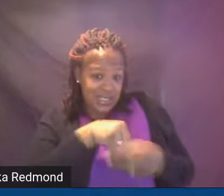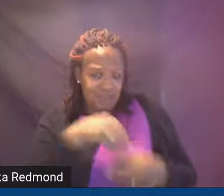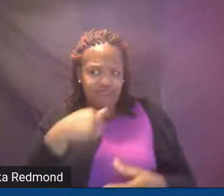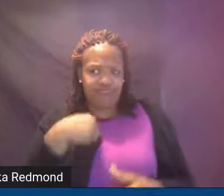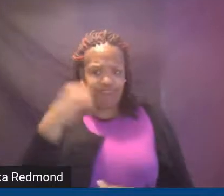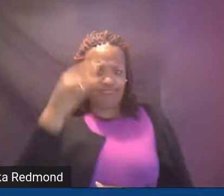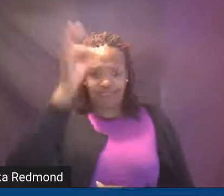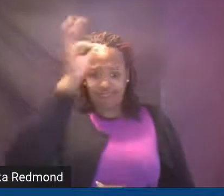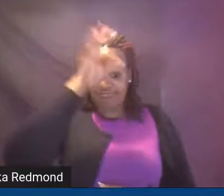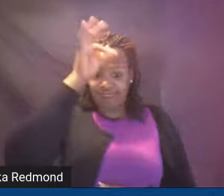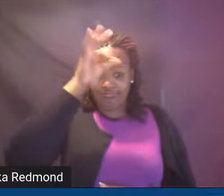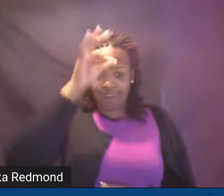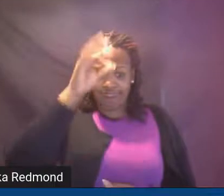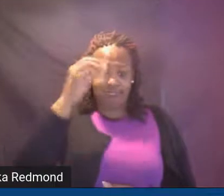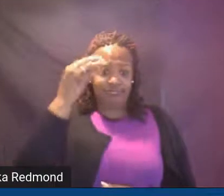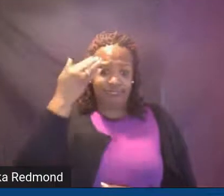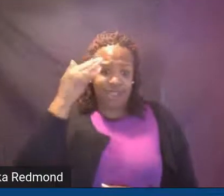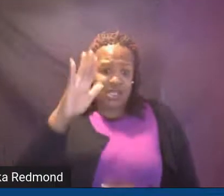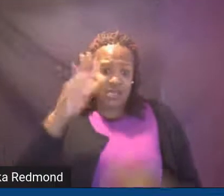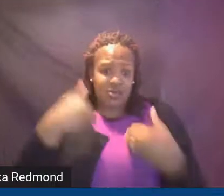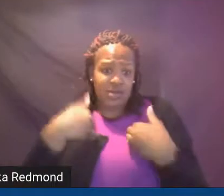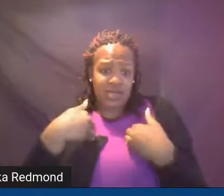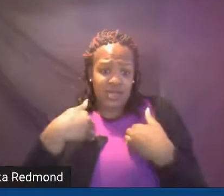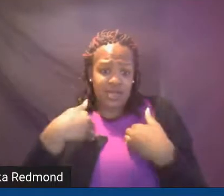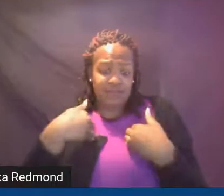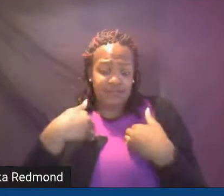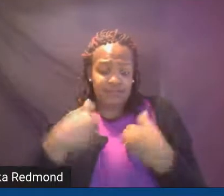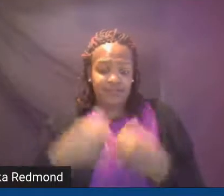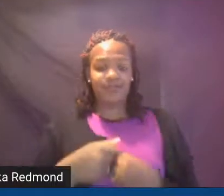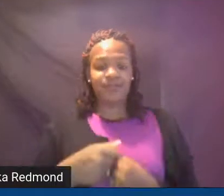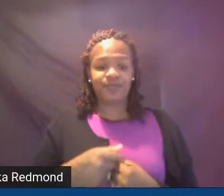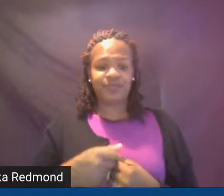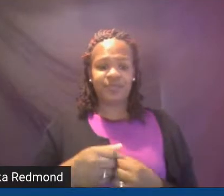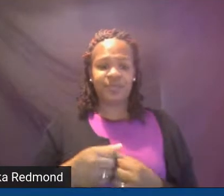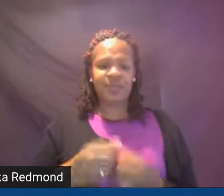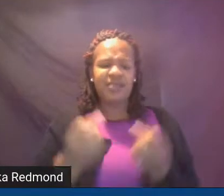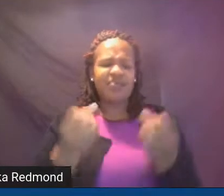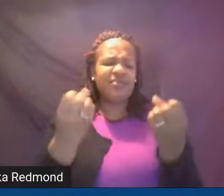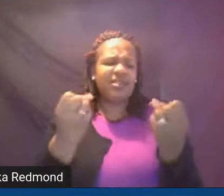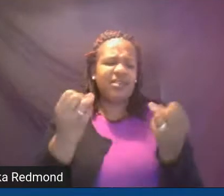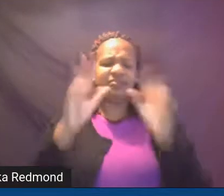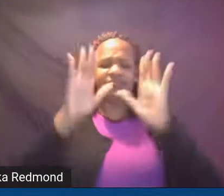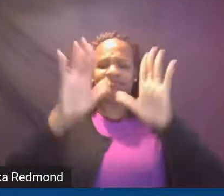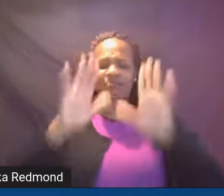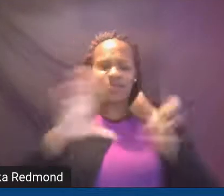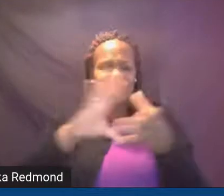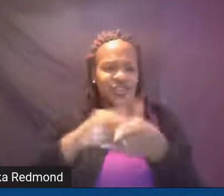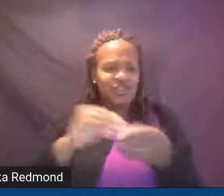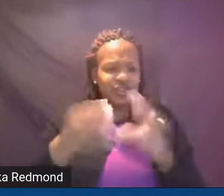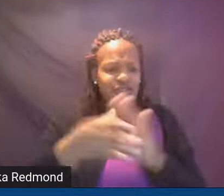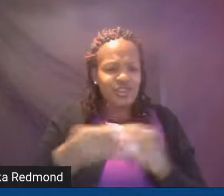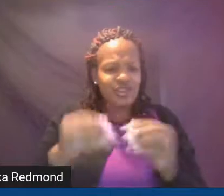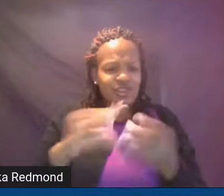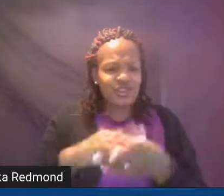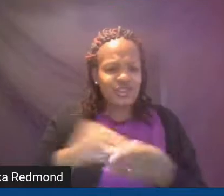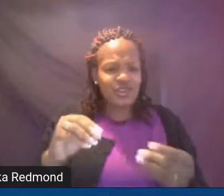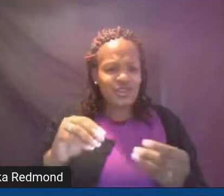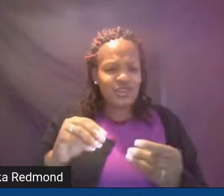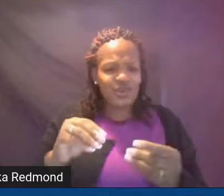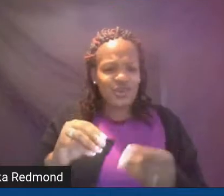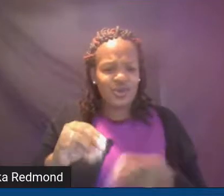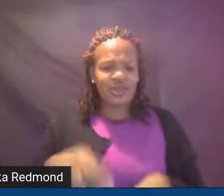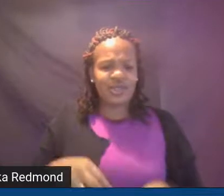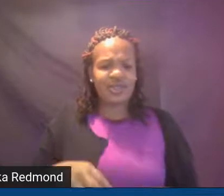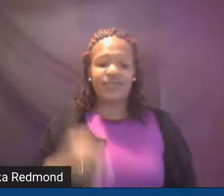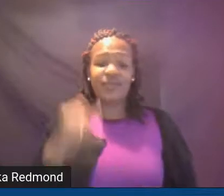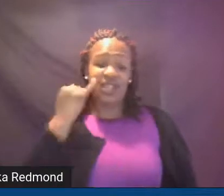And I think there are so many really great stories and kind of parables that come from that example, because if you don't know, you know, you